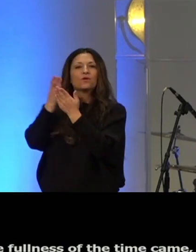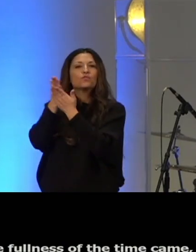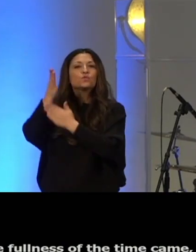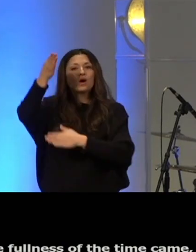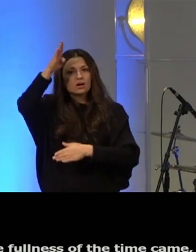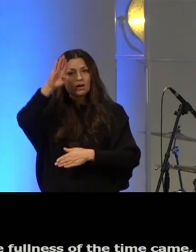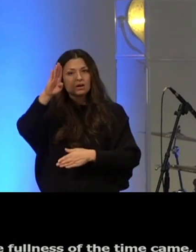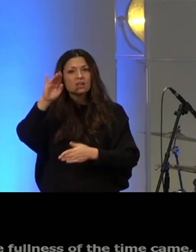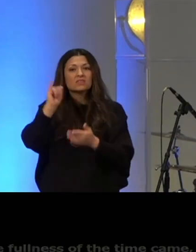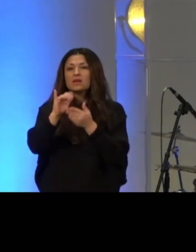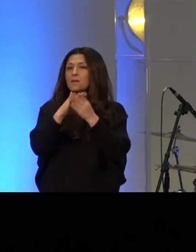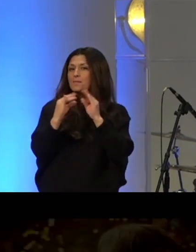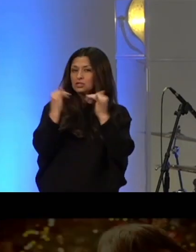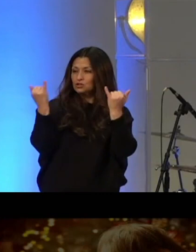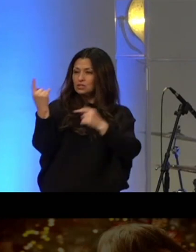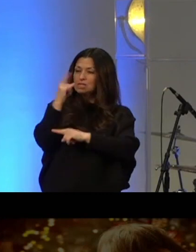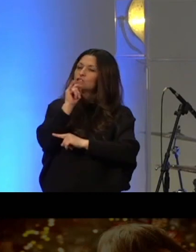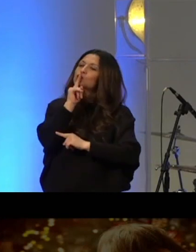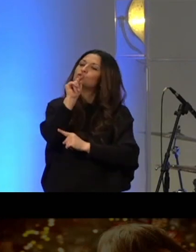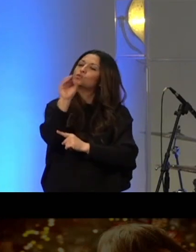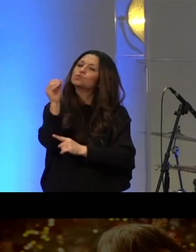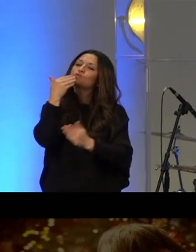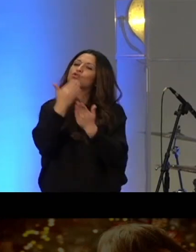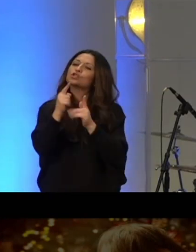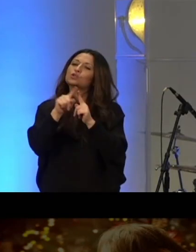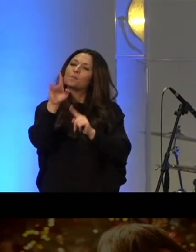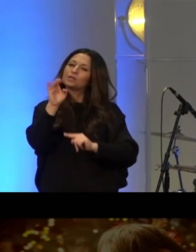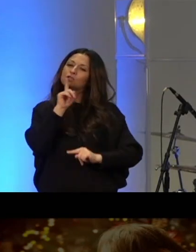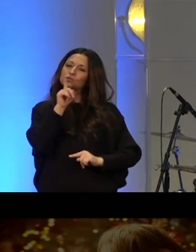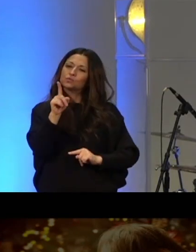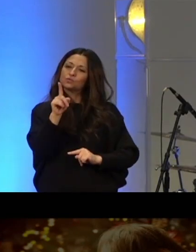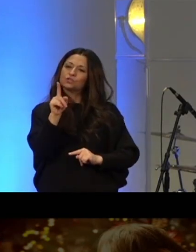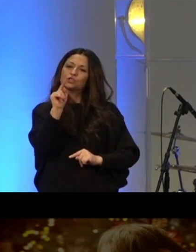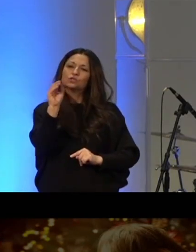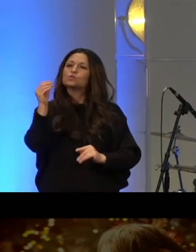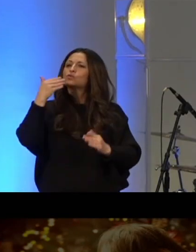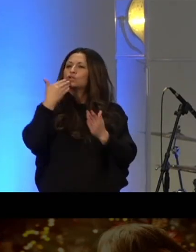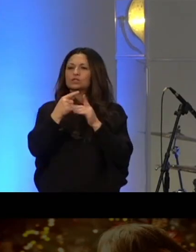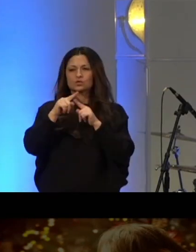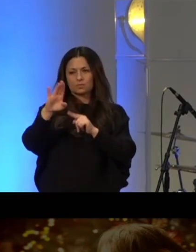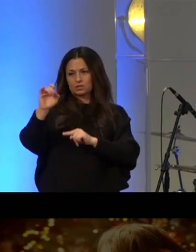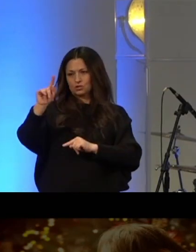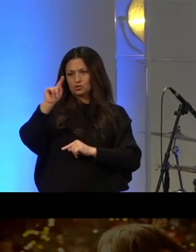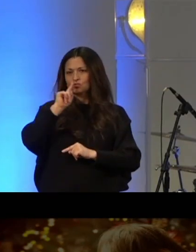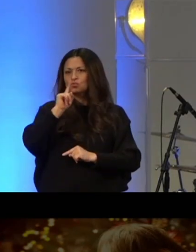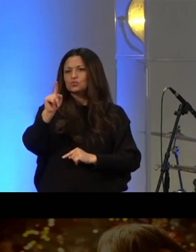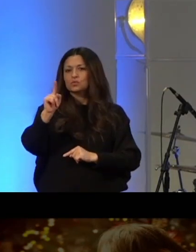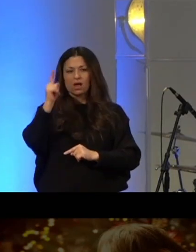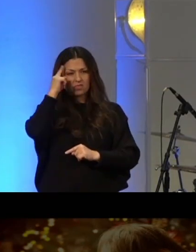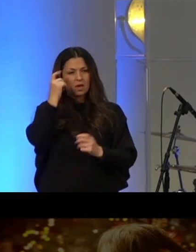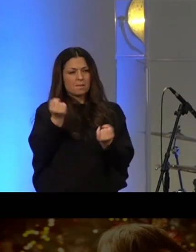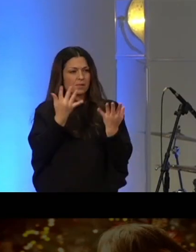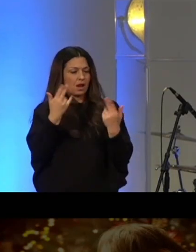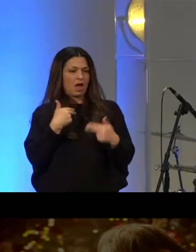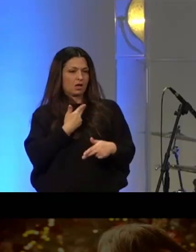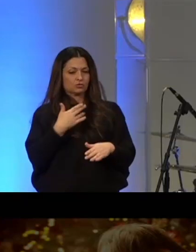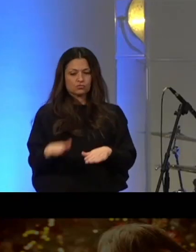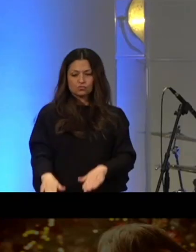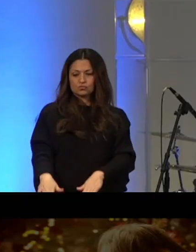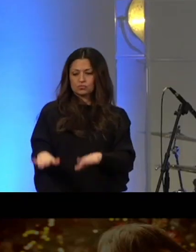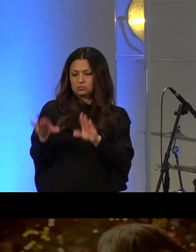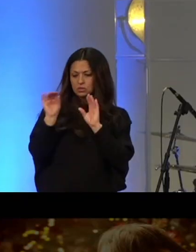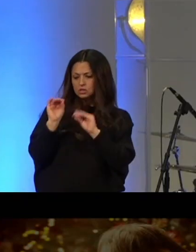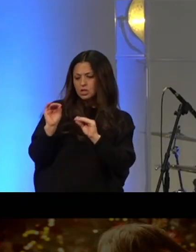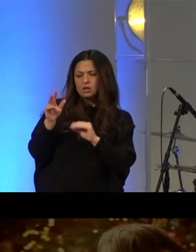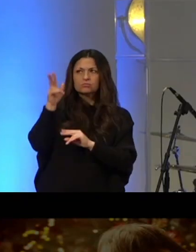this evening is called Too Good to Be True. Too good to be true because I think many of us were raised and we were taught that if you